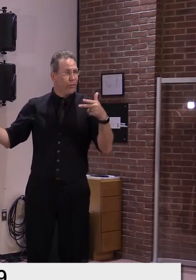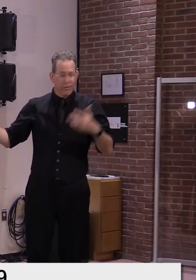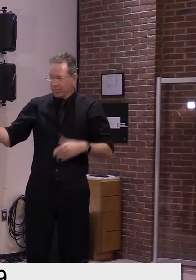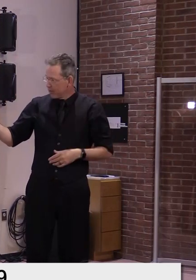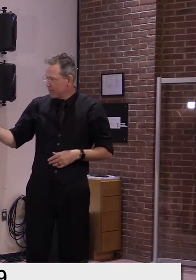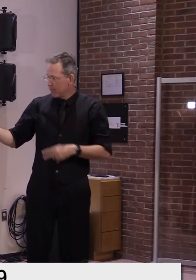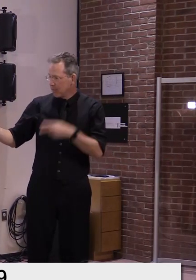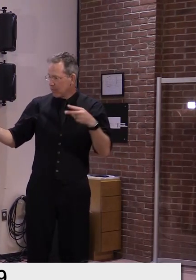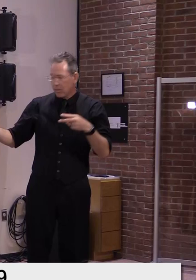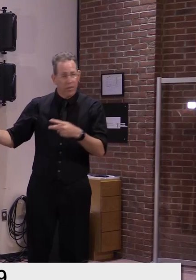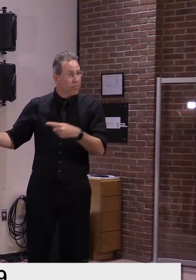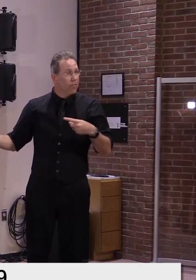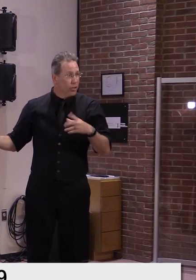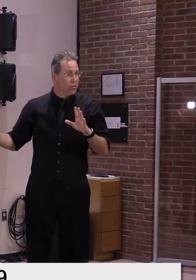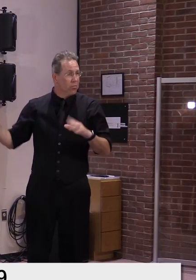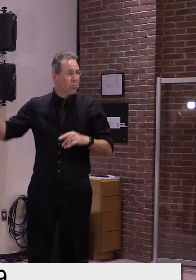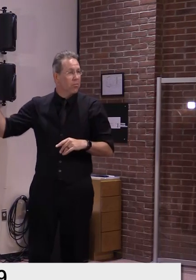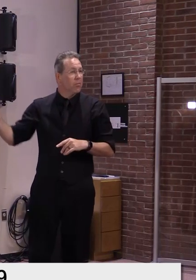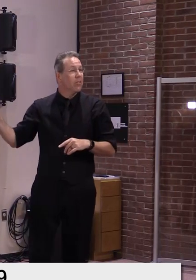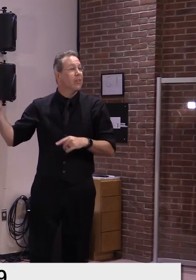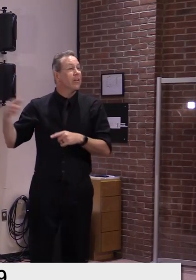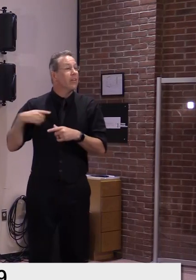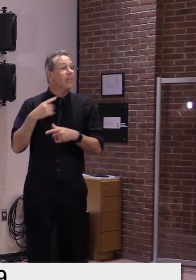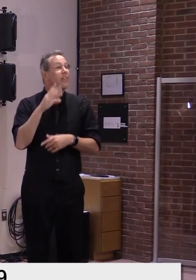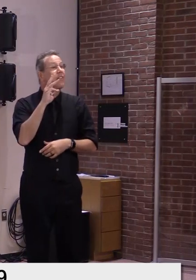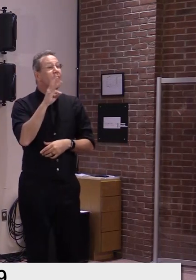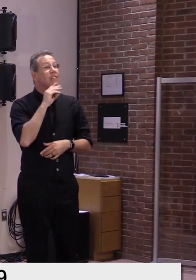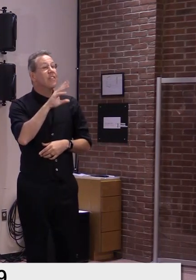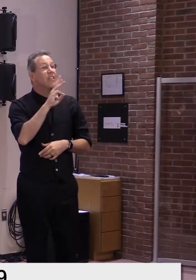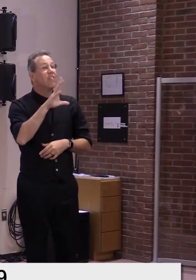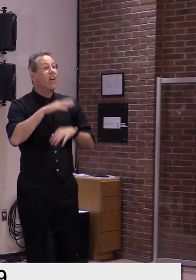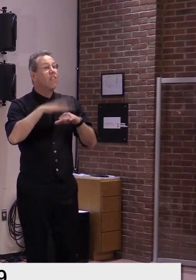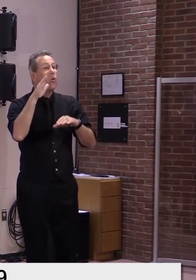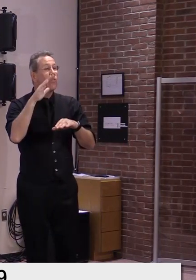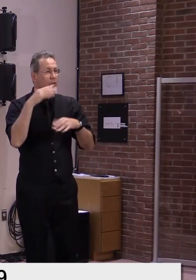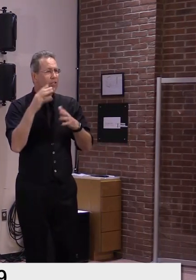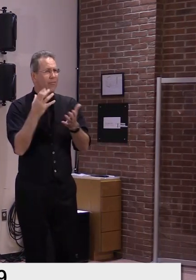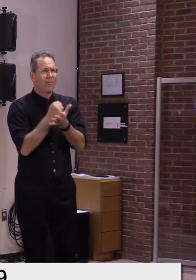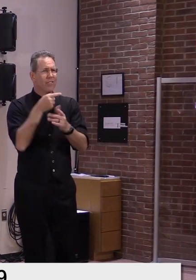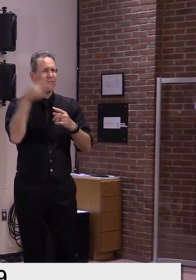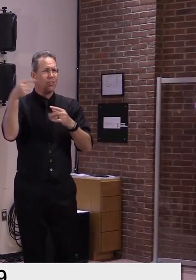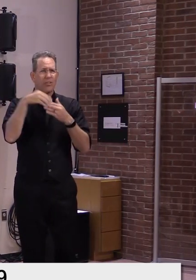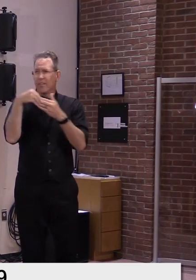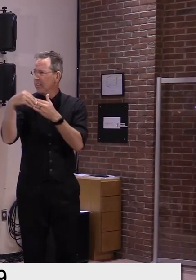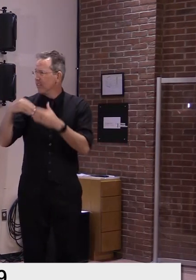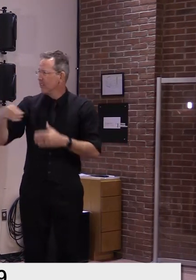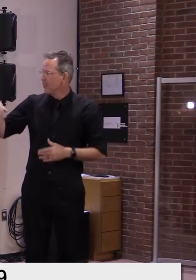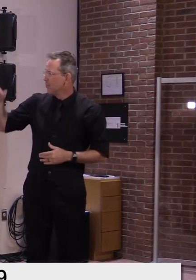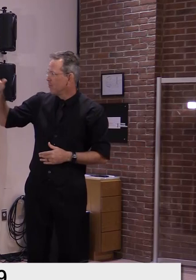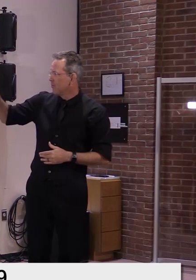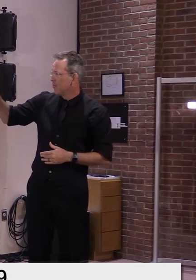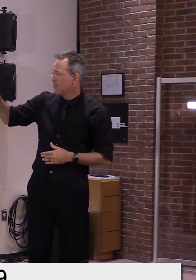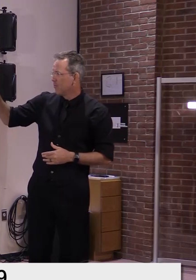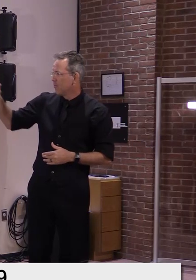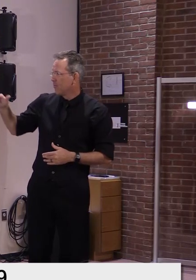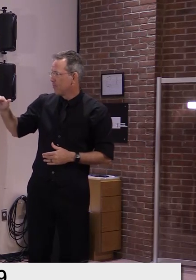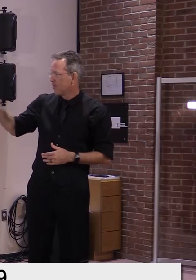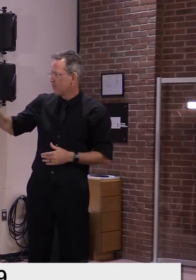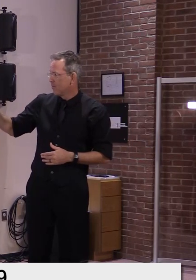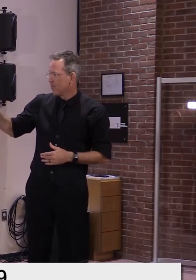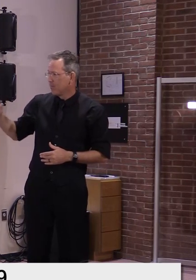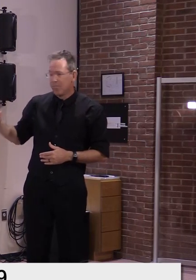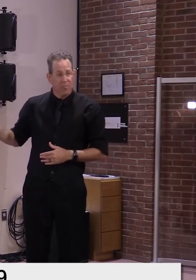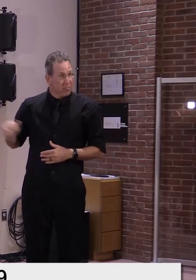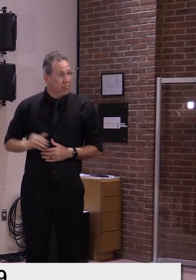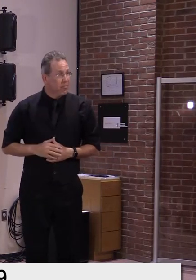who is vaccinated. Currently, 98% have started. Close to 90% have completed that vaccination. And you can see the impact in our